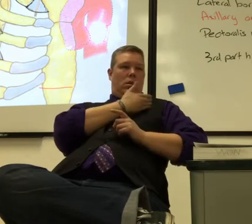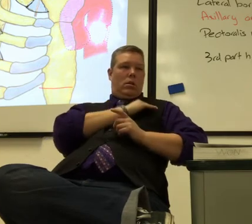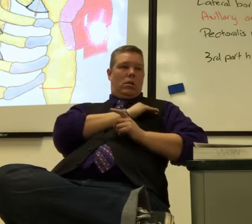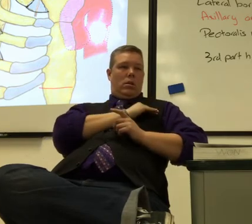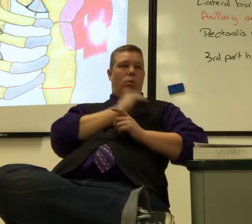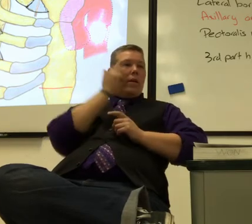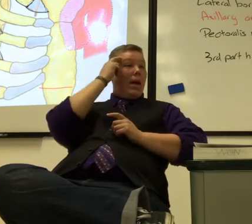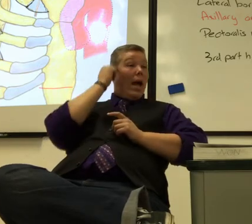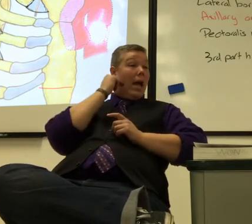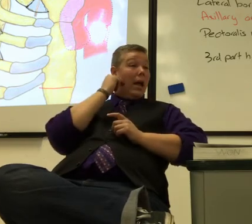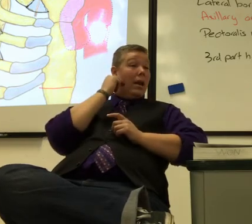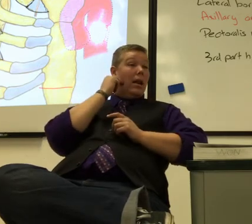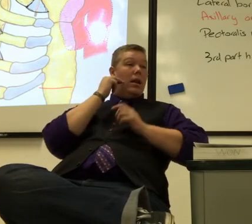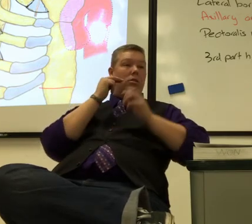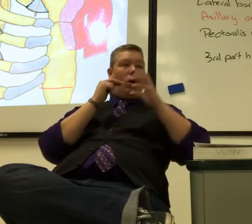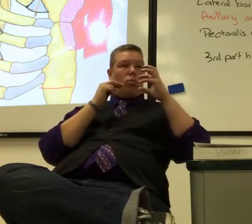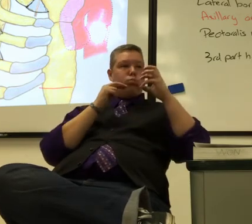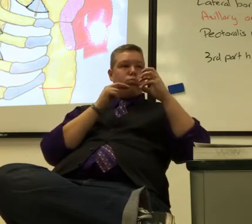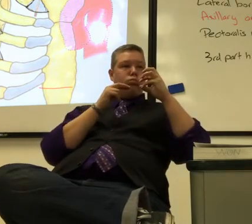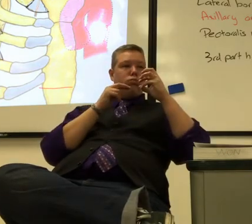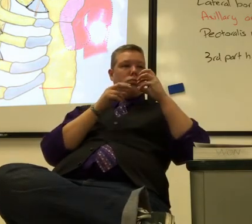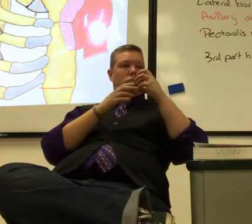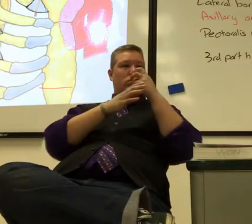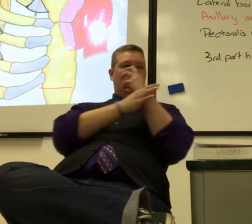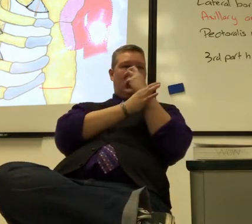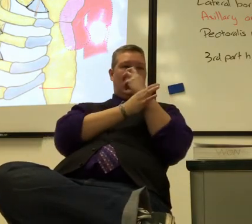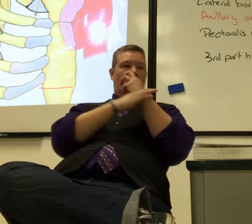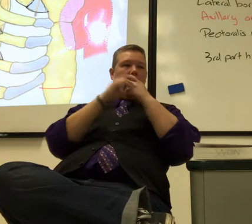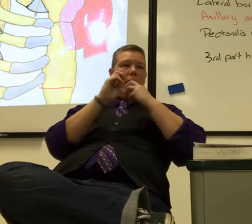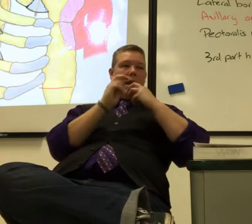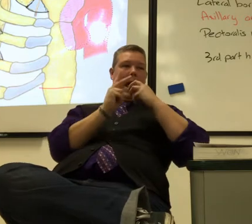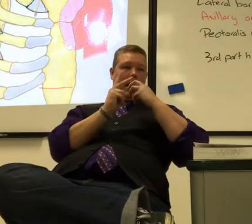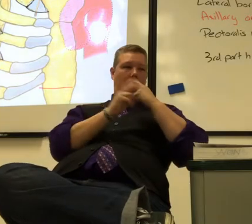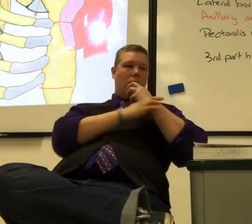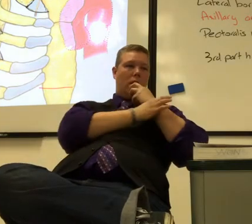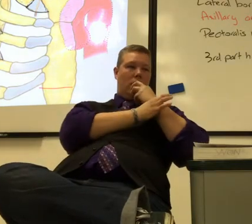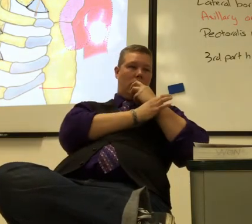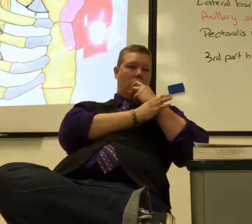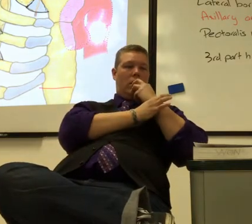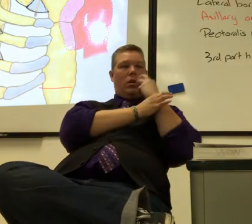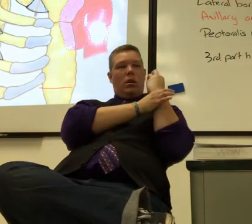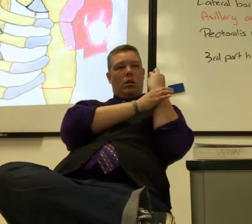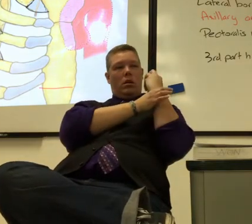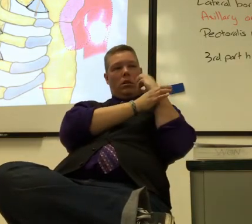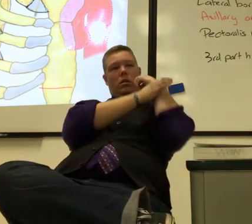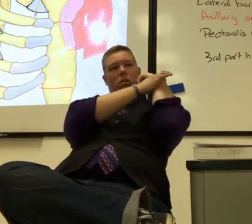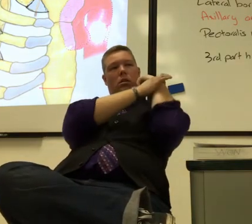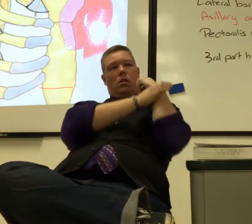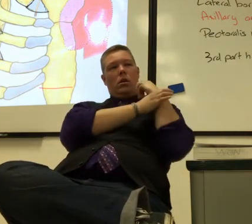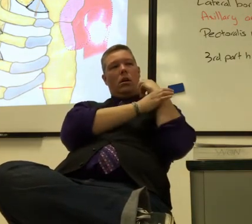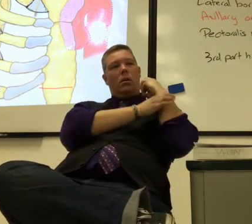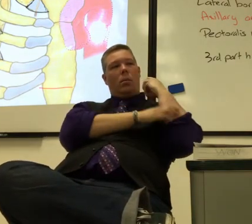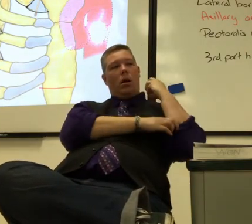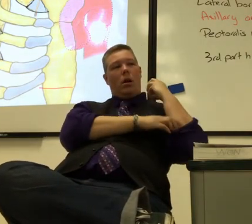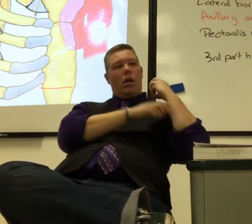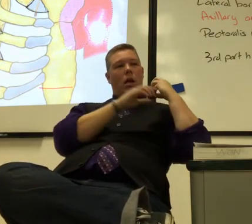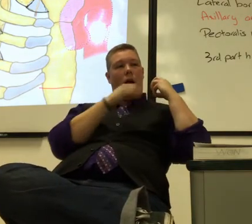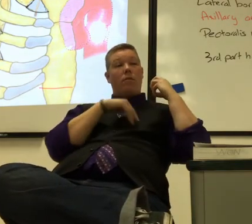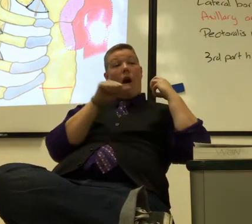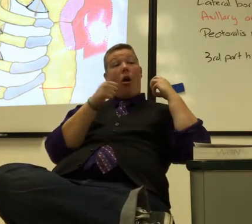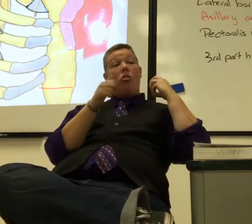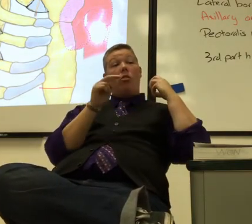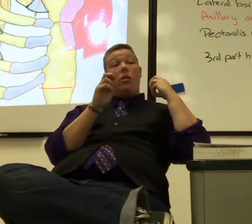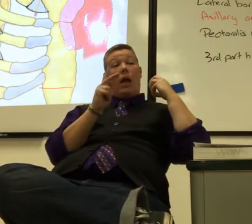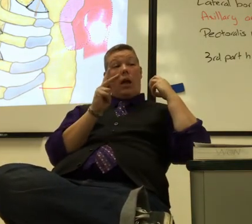neck. So it always goes head and then neck. However, in the arm, the humerus, there's another neck.